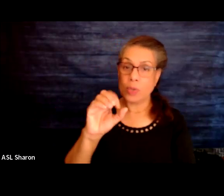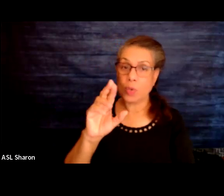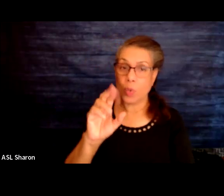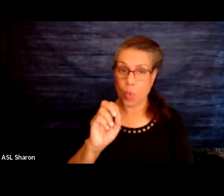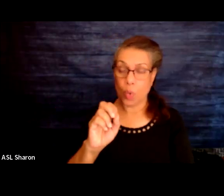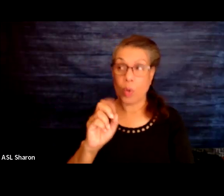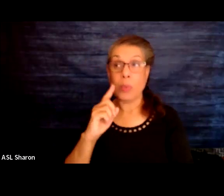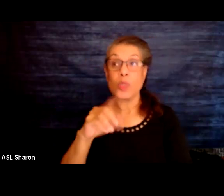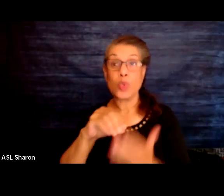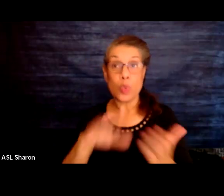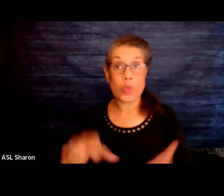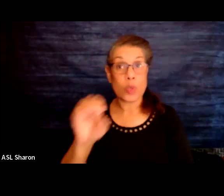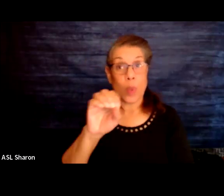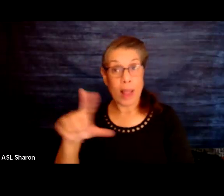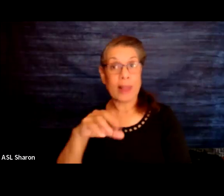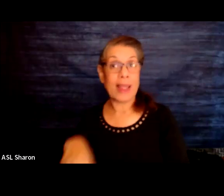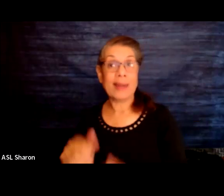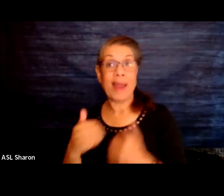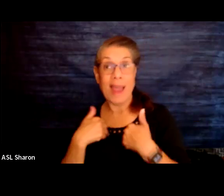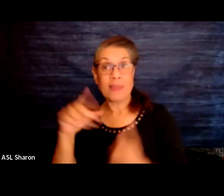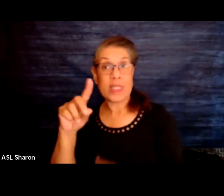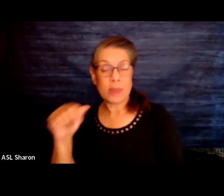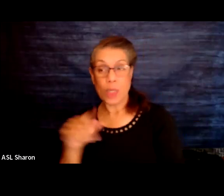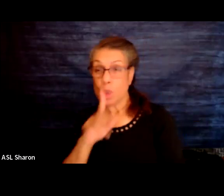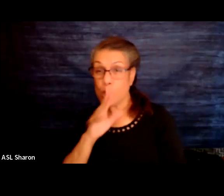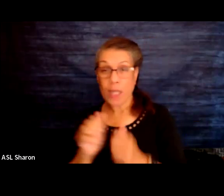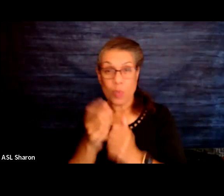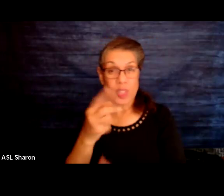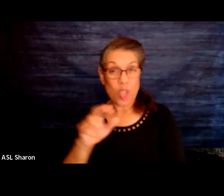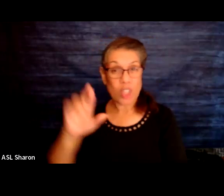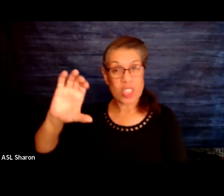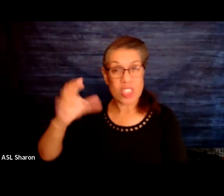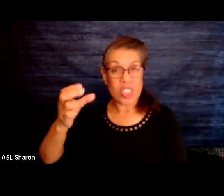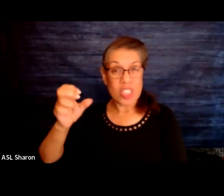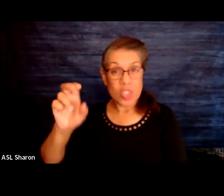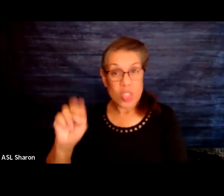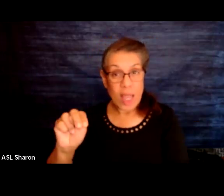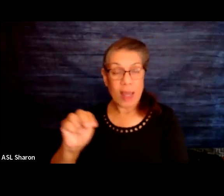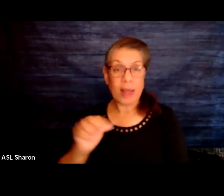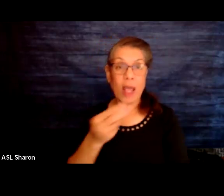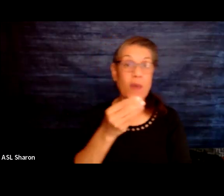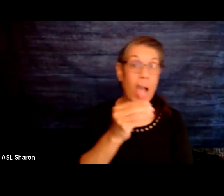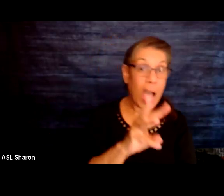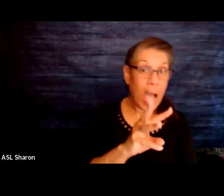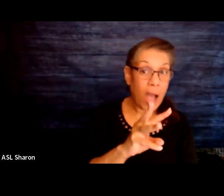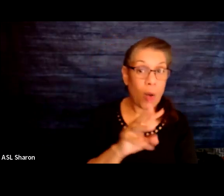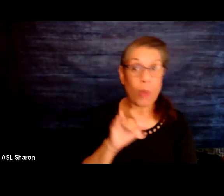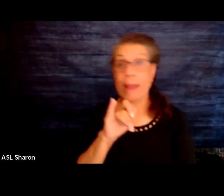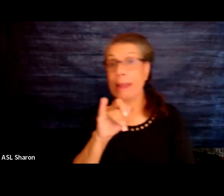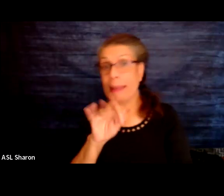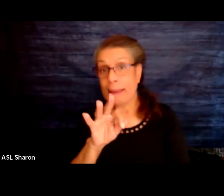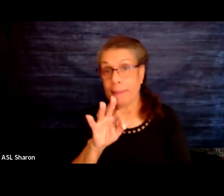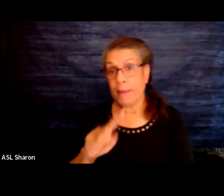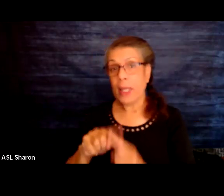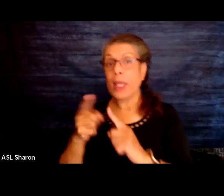disabilities. So are y'all having conversations with Dr. Chen and other folks about how, if and when the inclusion education proposal